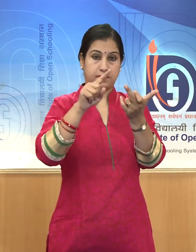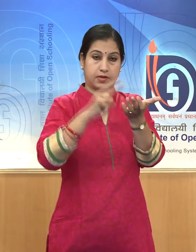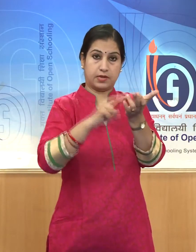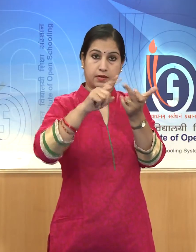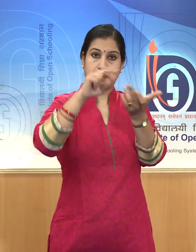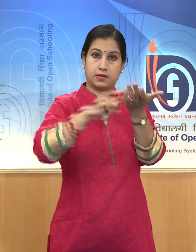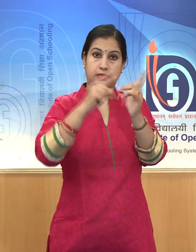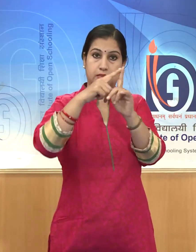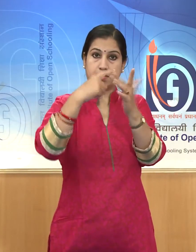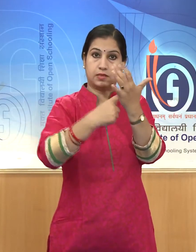tried to